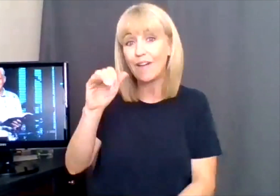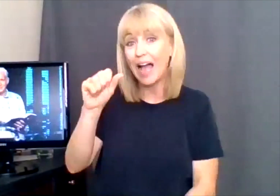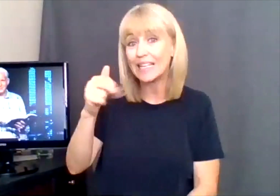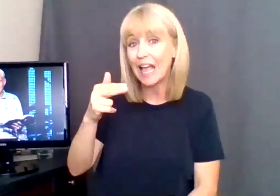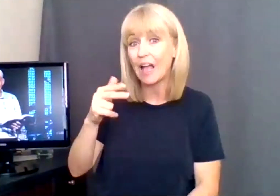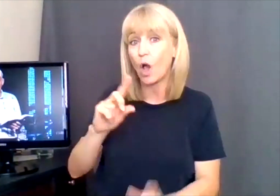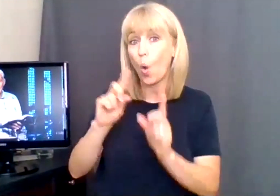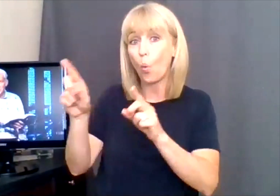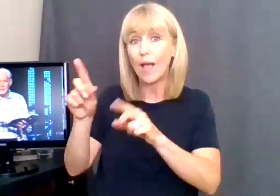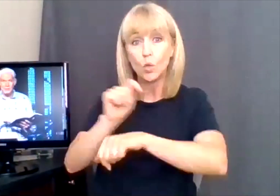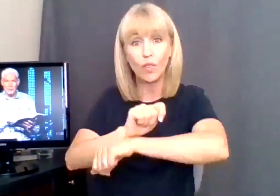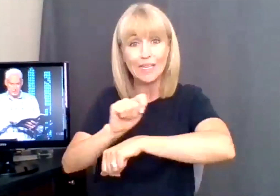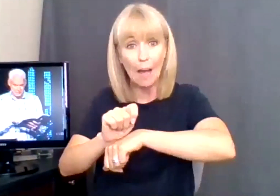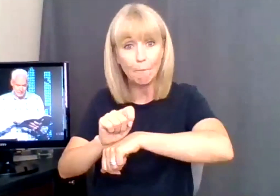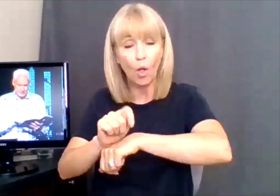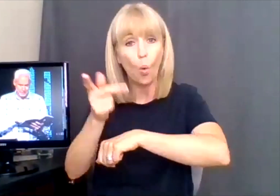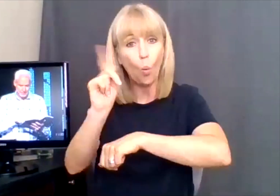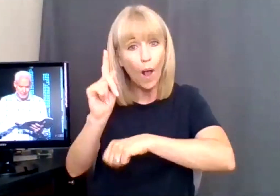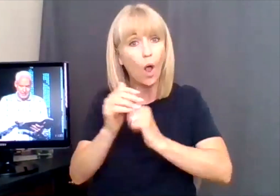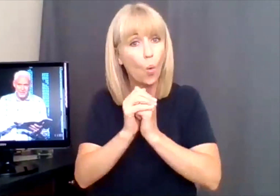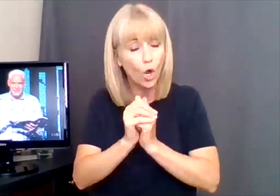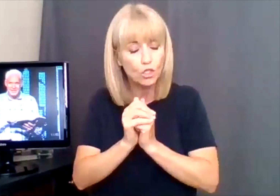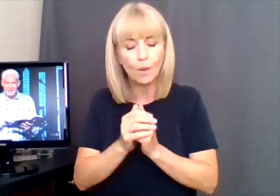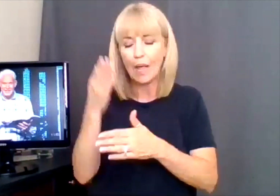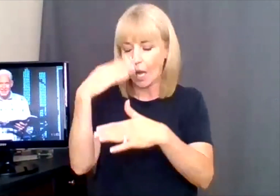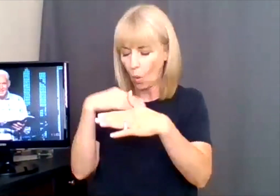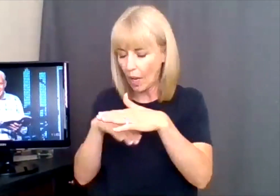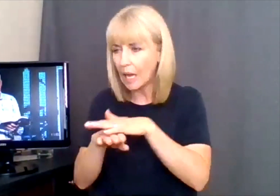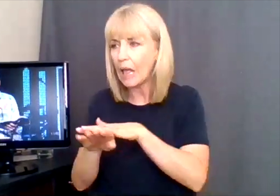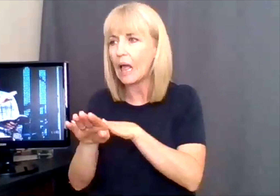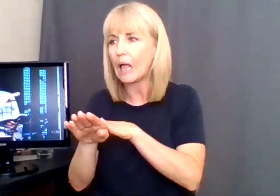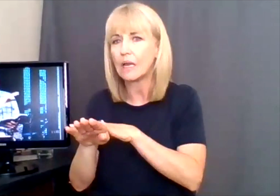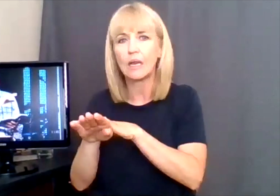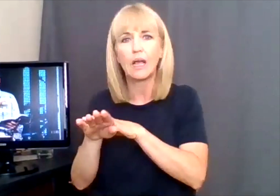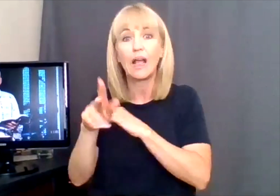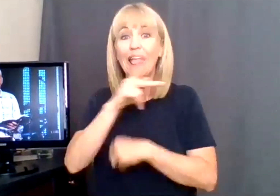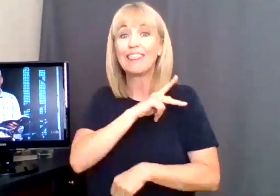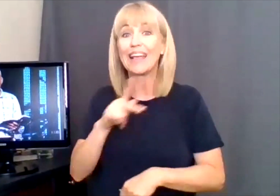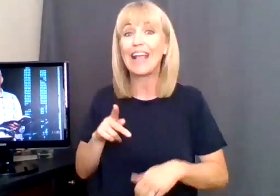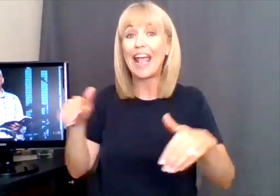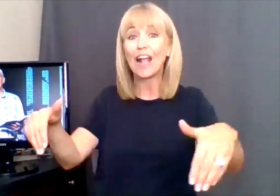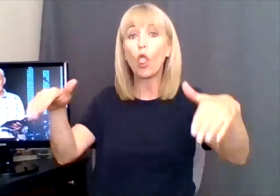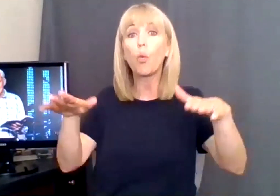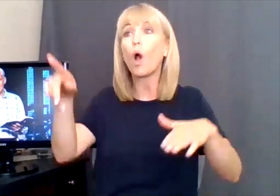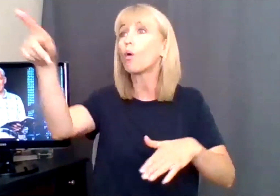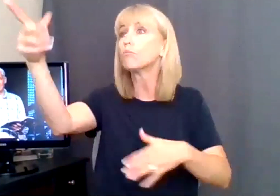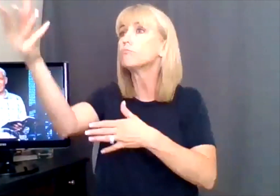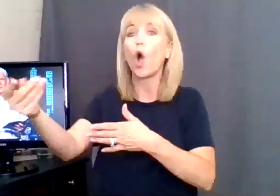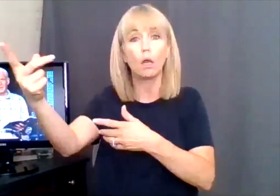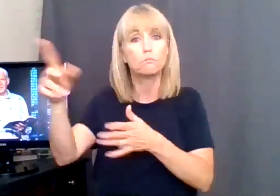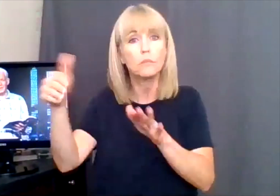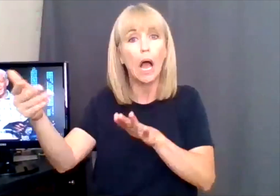temple. He went to a place of worship. When he went in, the king's throne was empty, but he saw Jesus on his